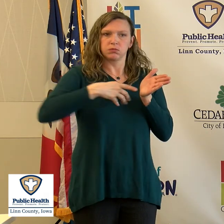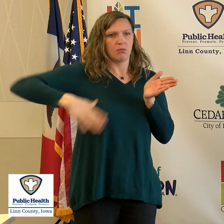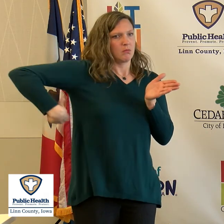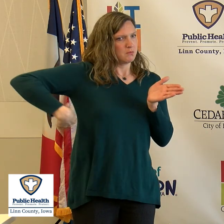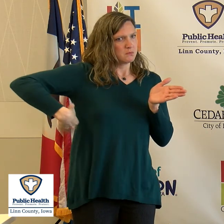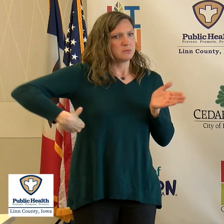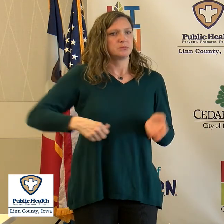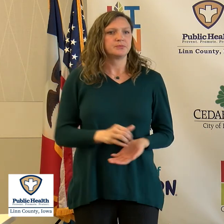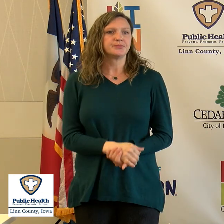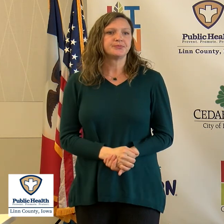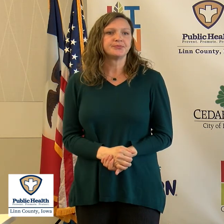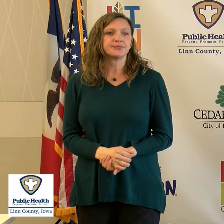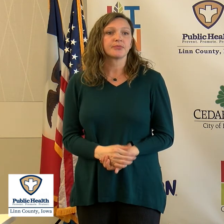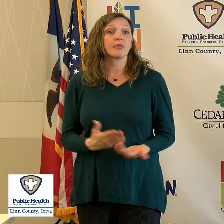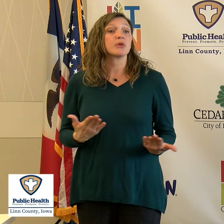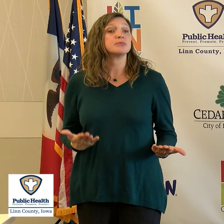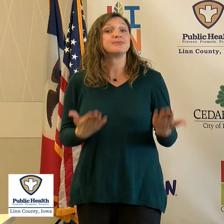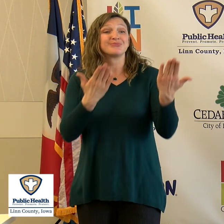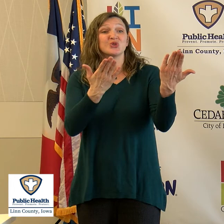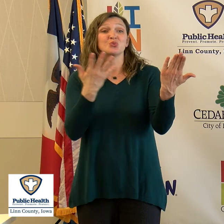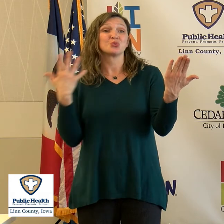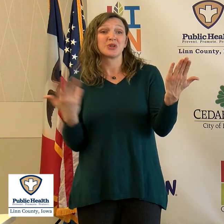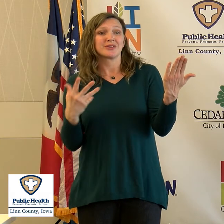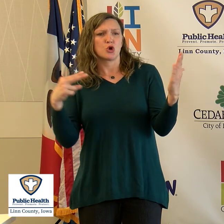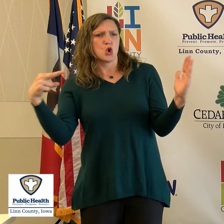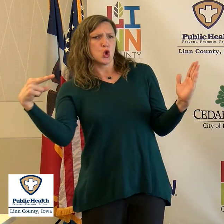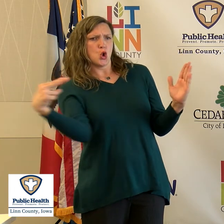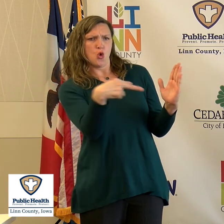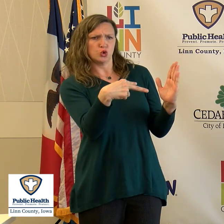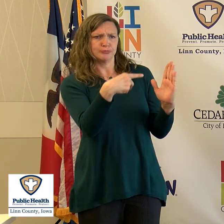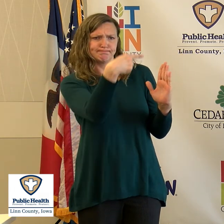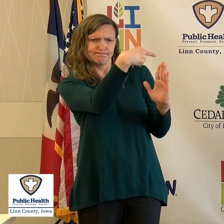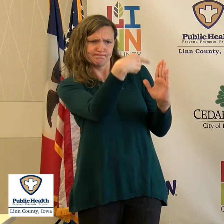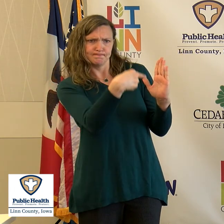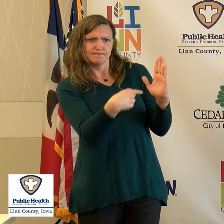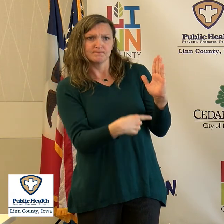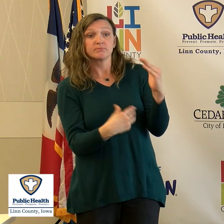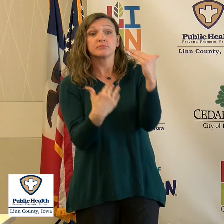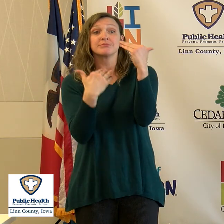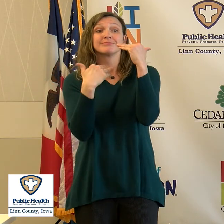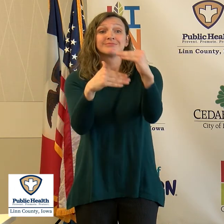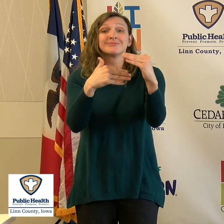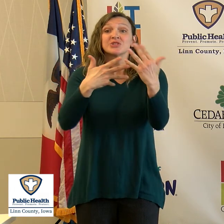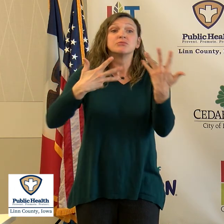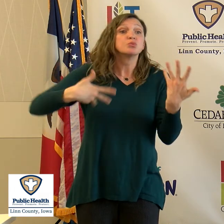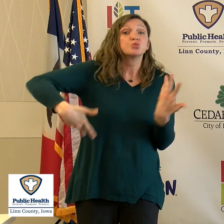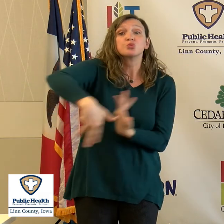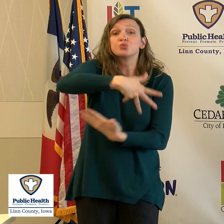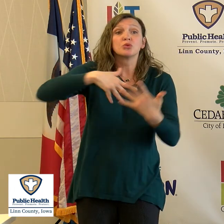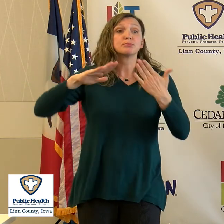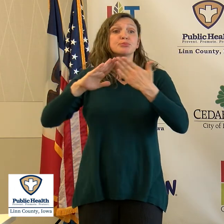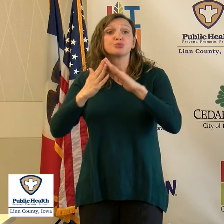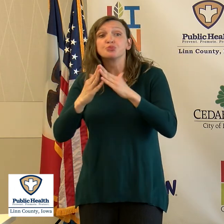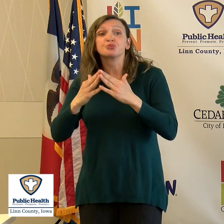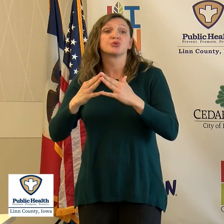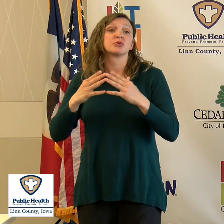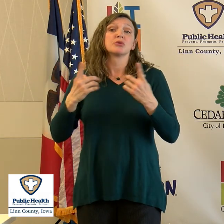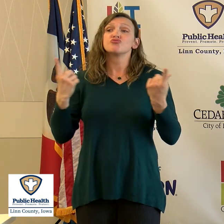guidance. The proclamation limits social, community,